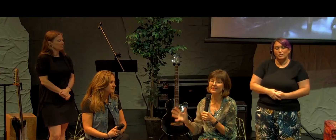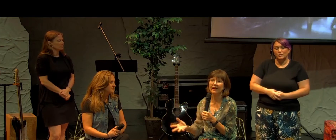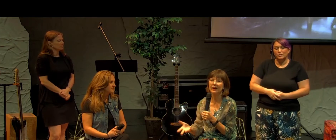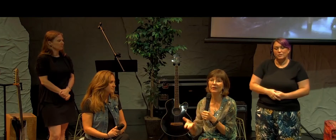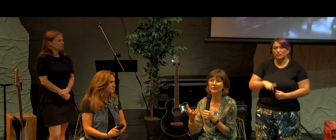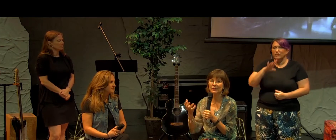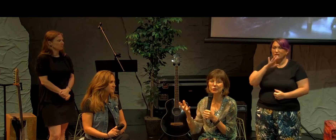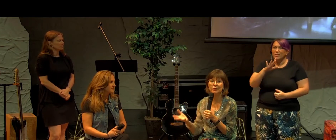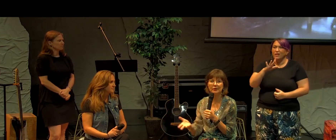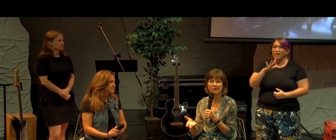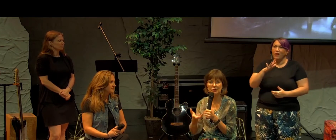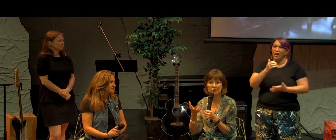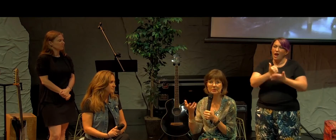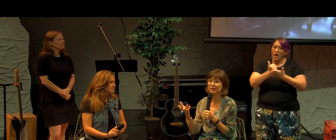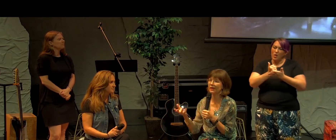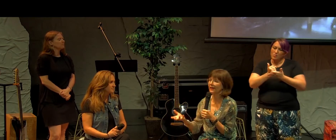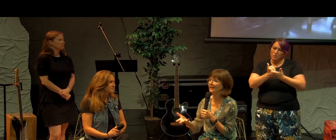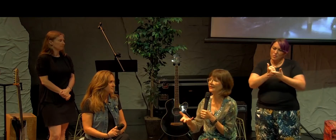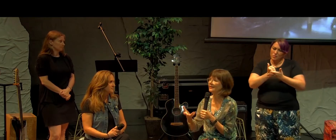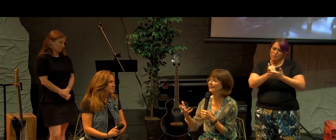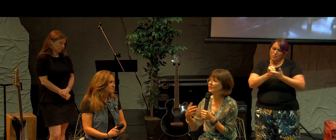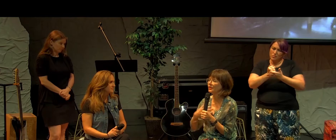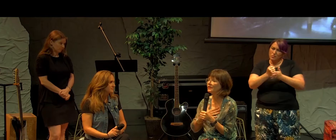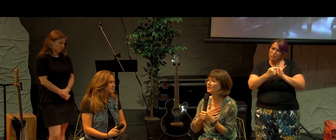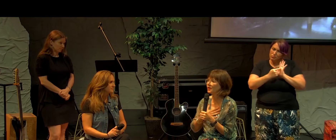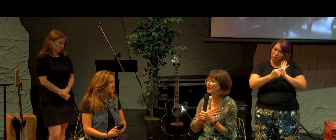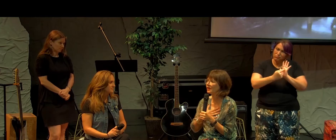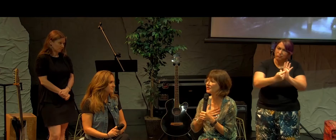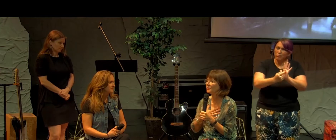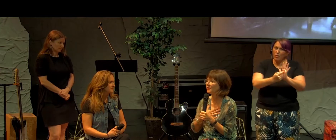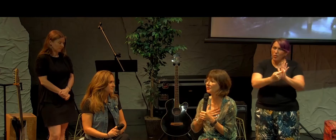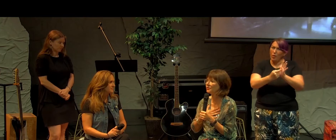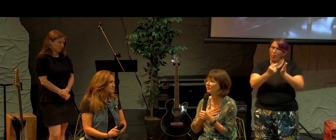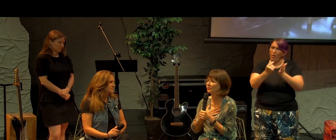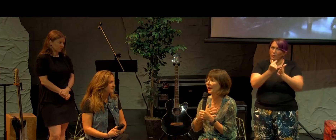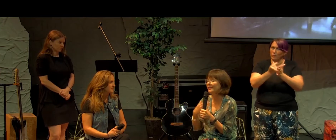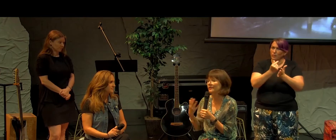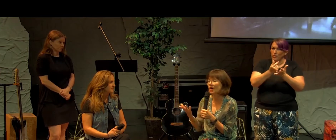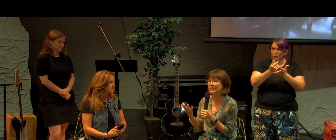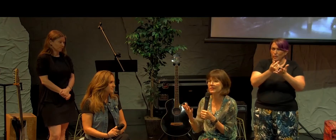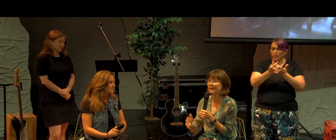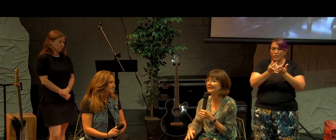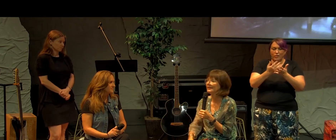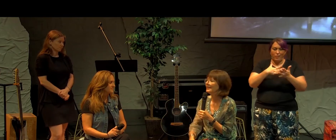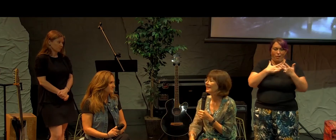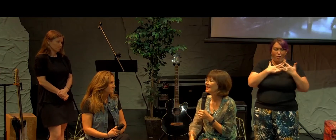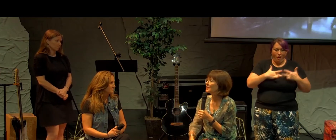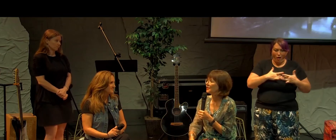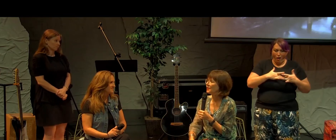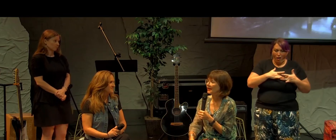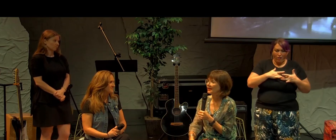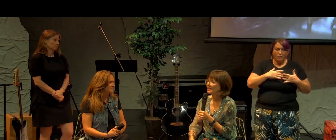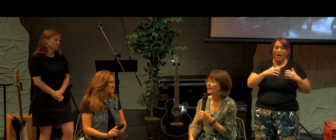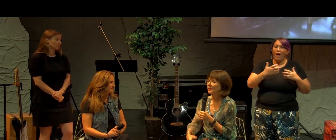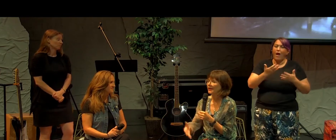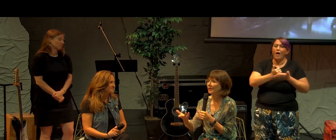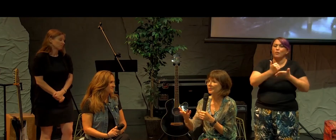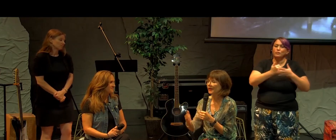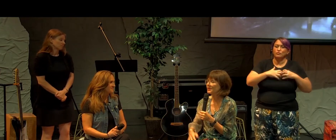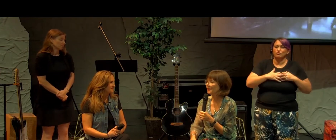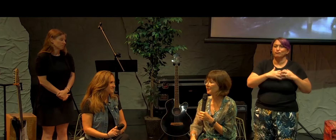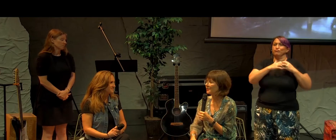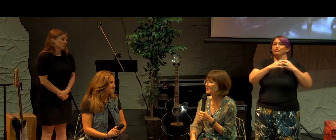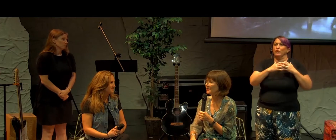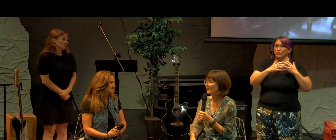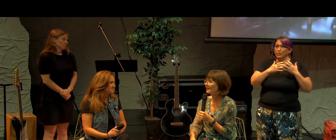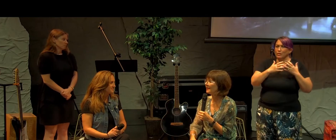digs out the truth of the scripture and strengthens our hearts when we've had loss, right? So at a, you know, my parents